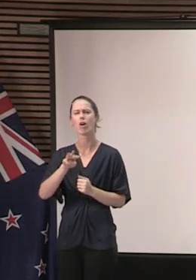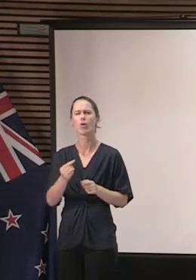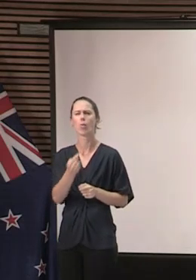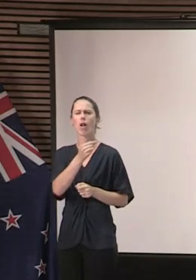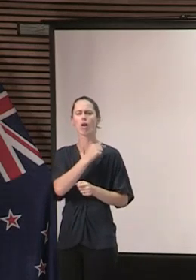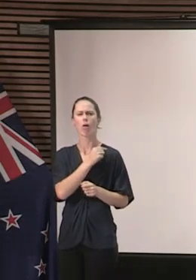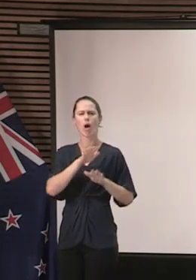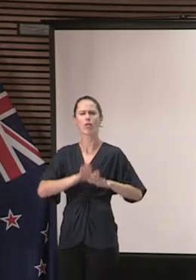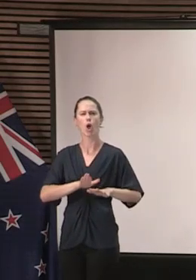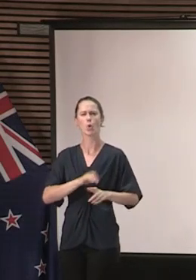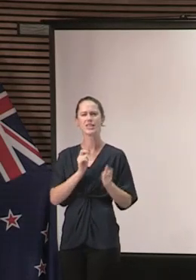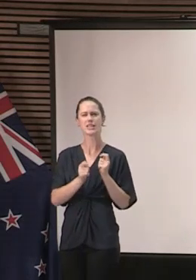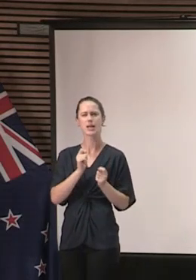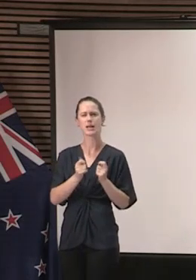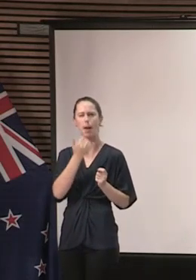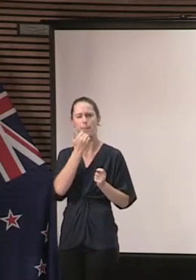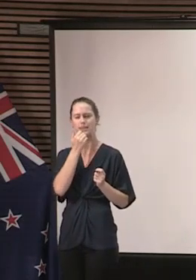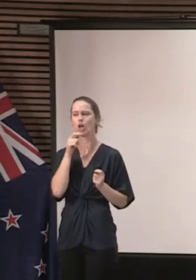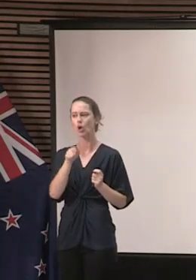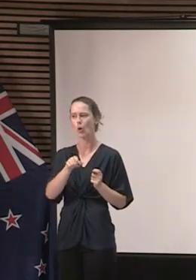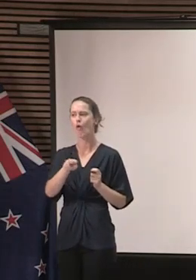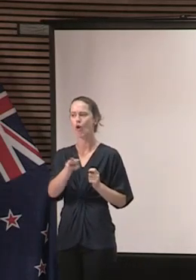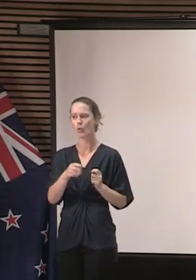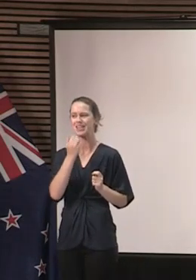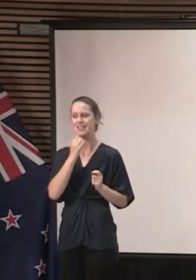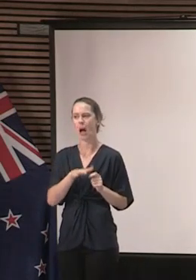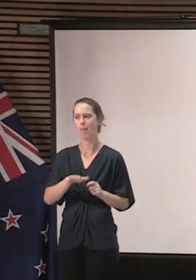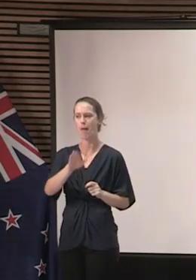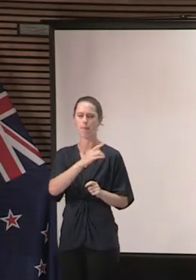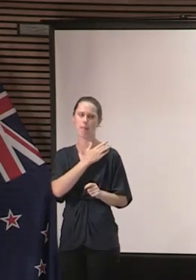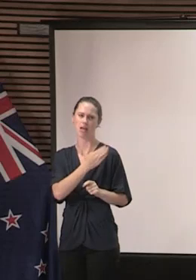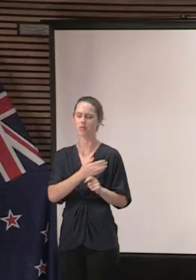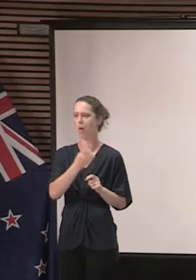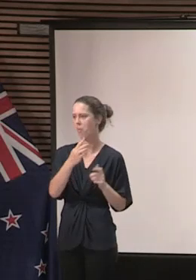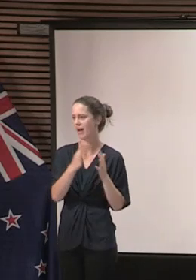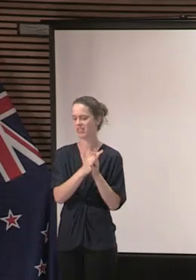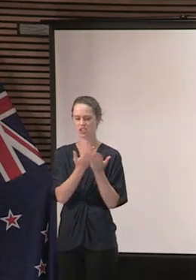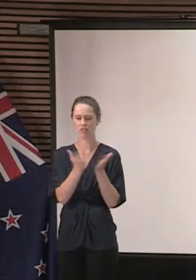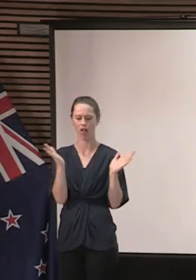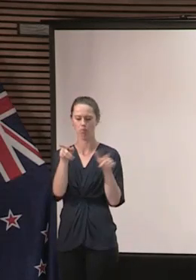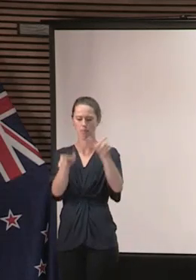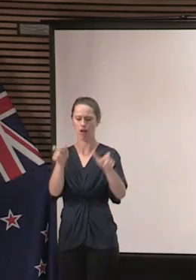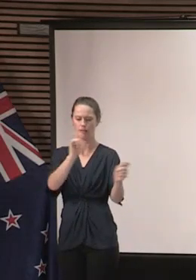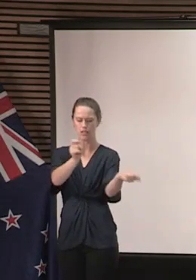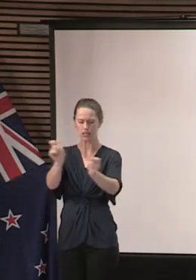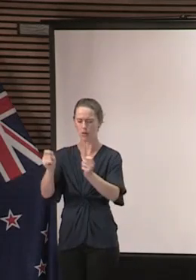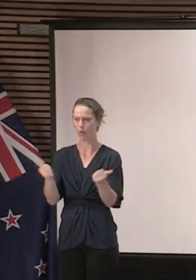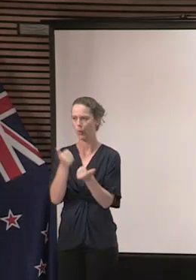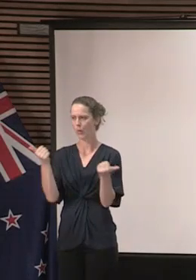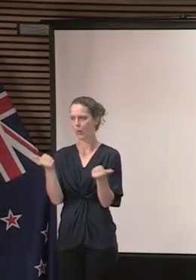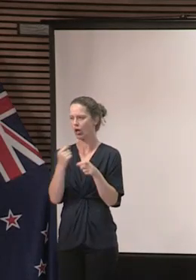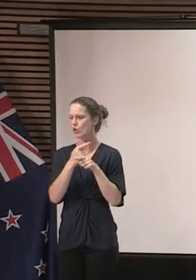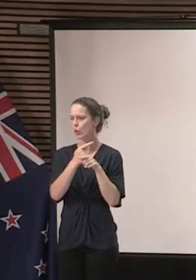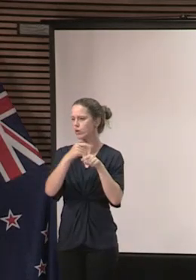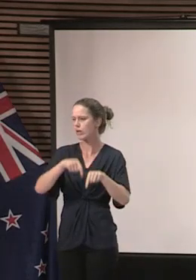low rates of testing. And so they've been doing much more testing in this last week, just generally across the population. And we're talking with them today